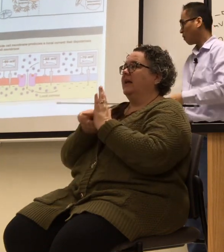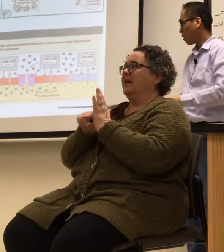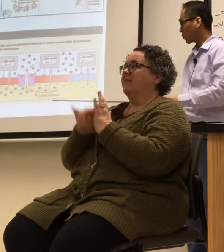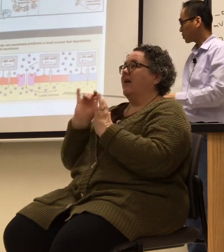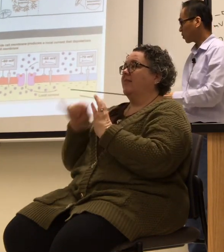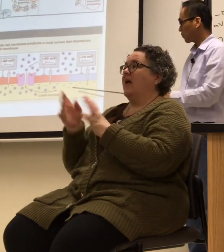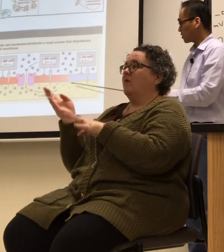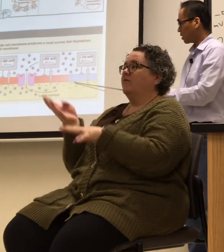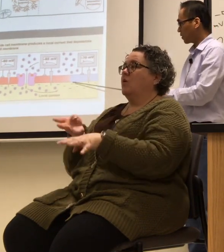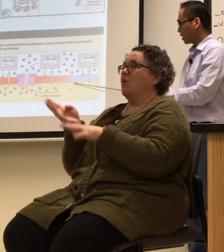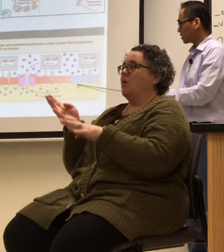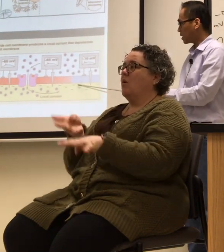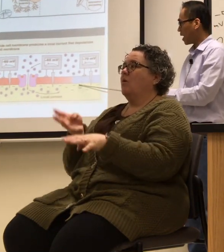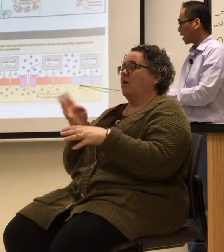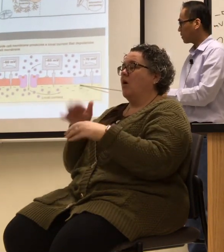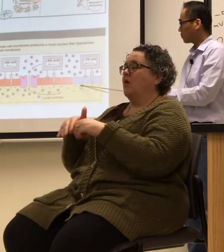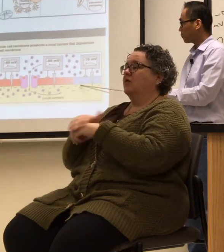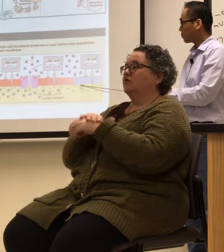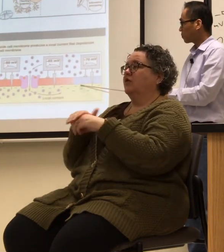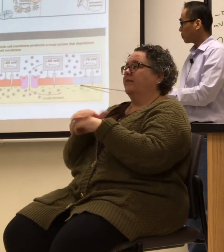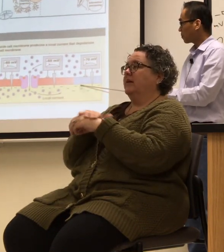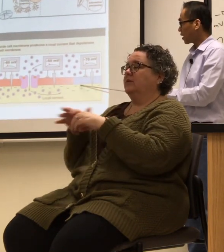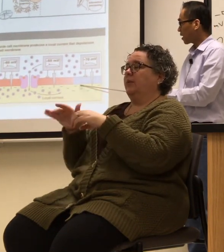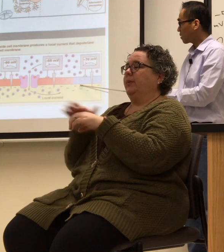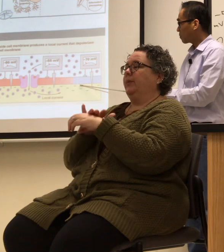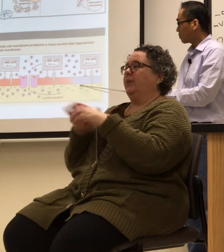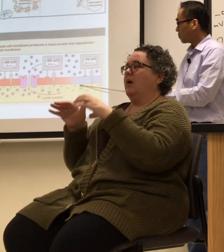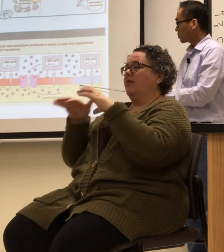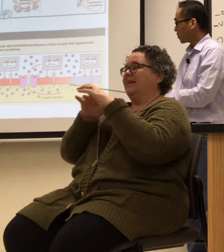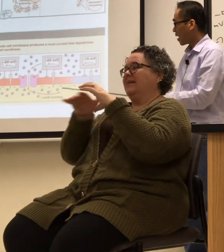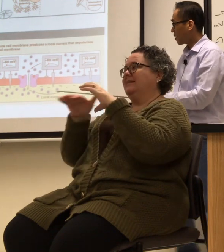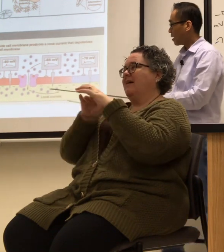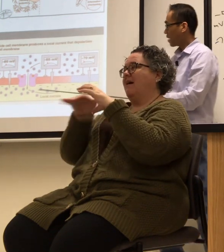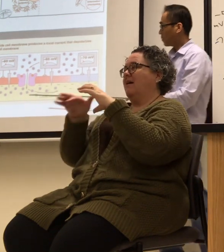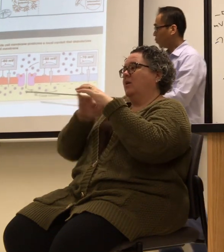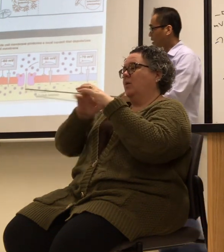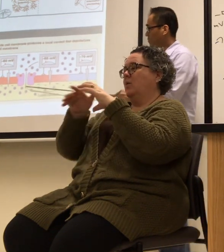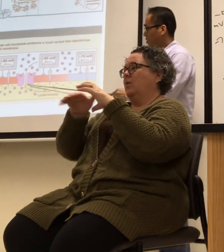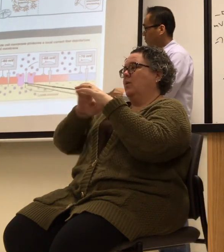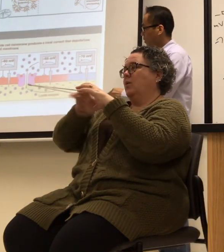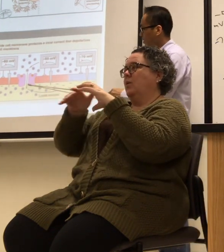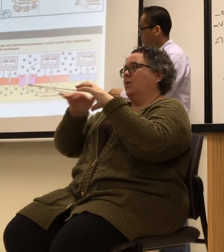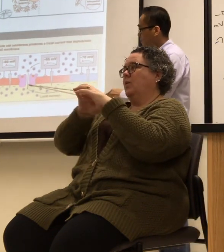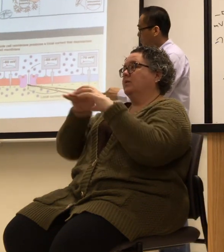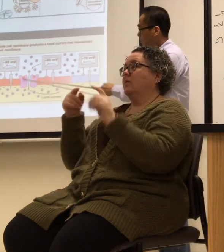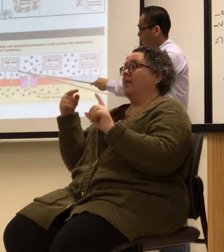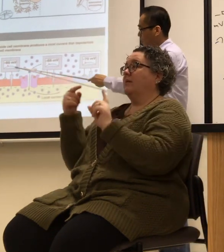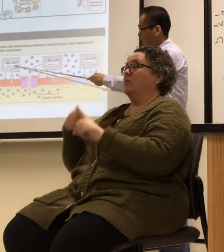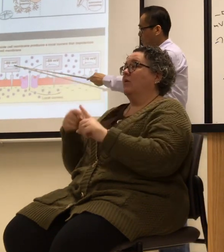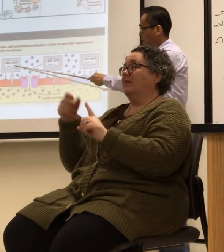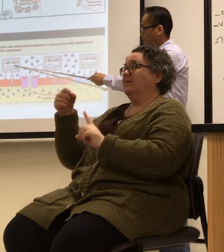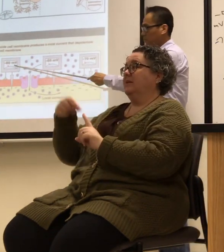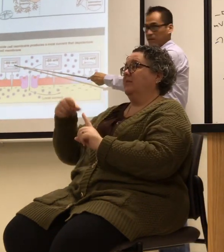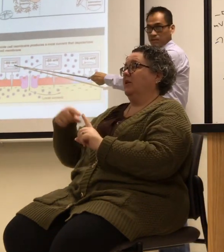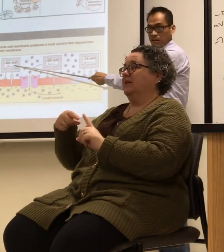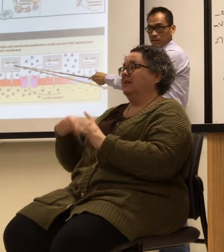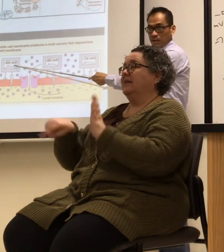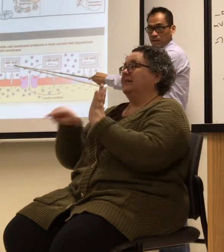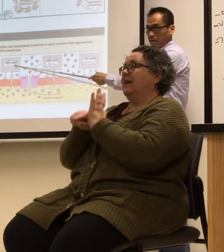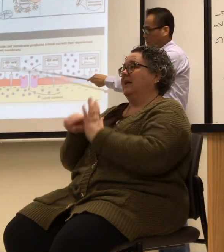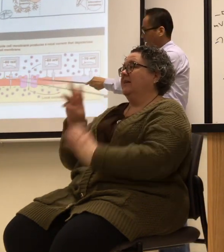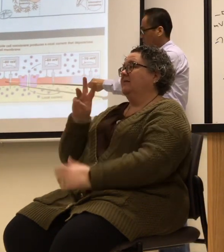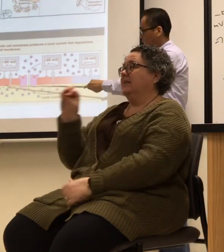flow along the surface on the inside. Okay? So that at the point of stimulus is negative